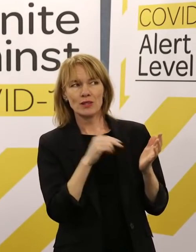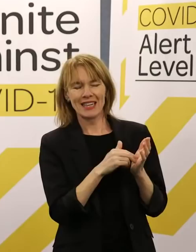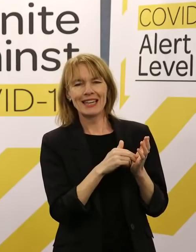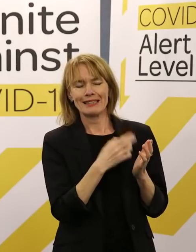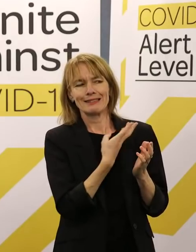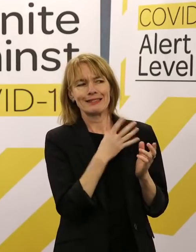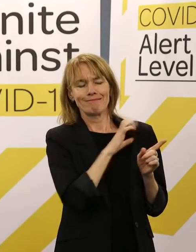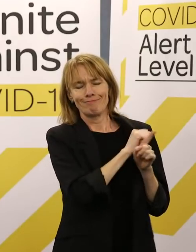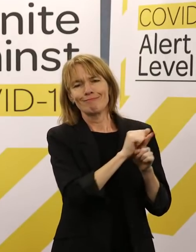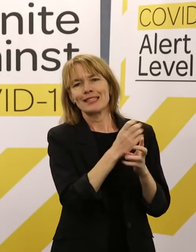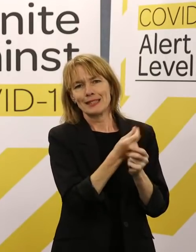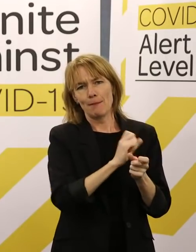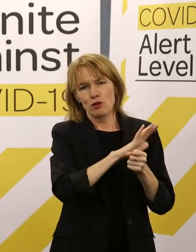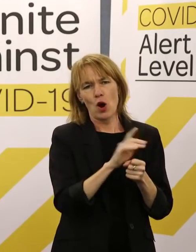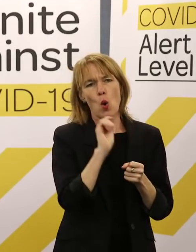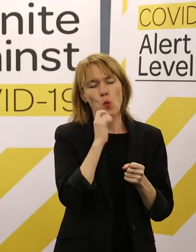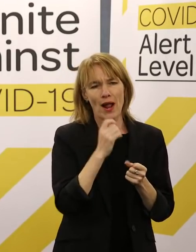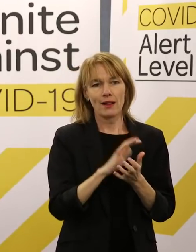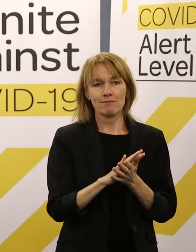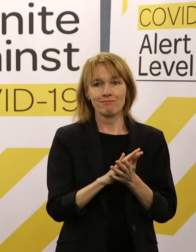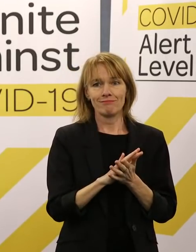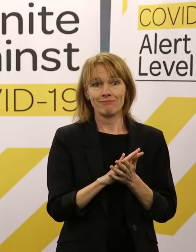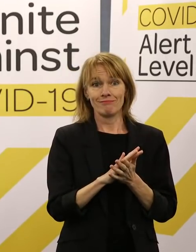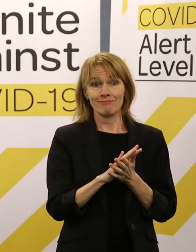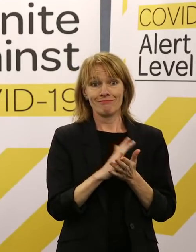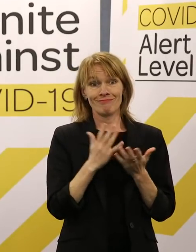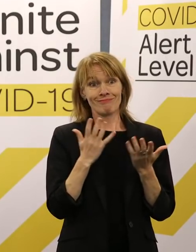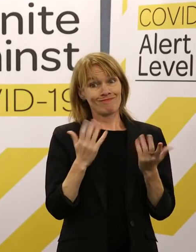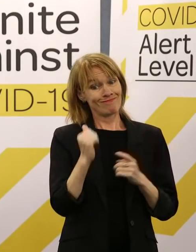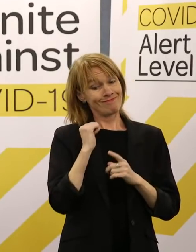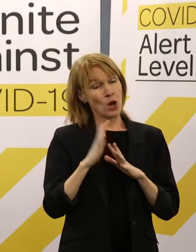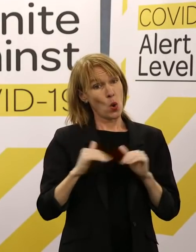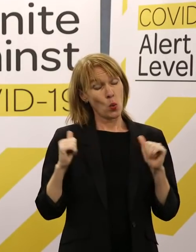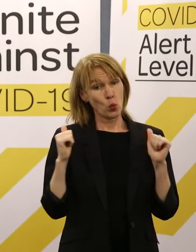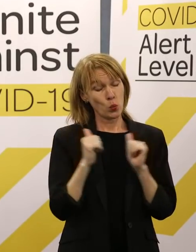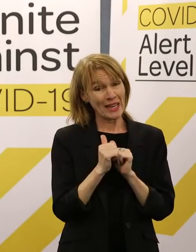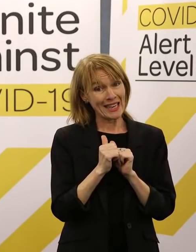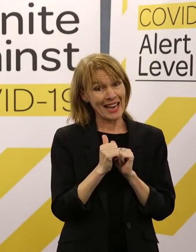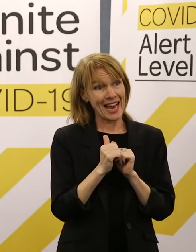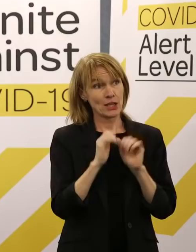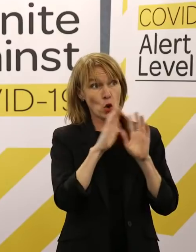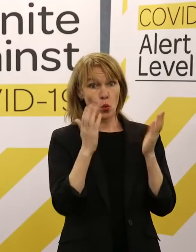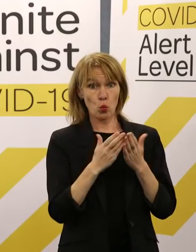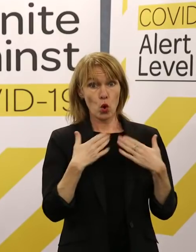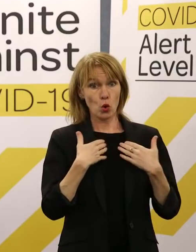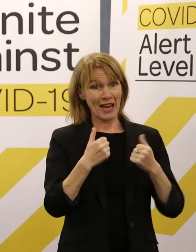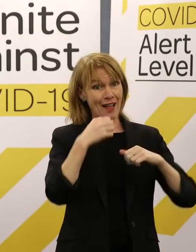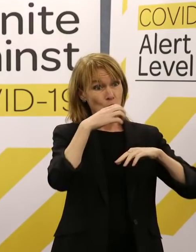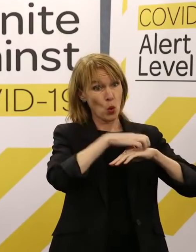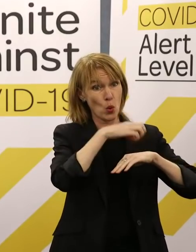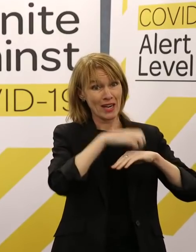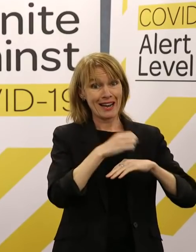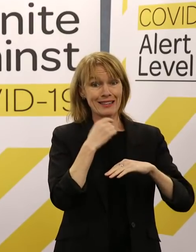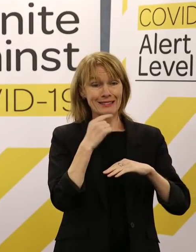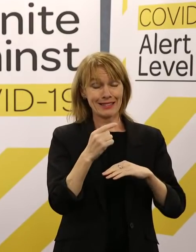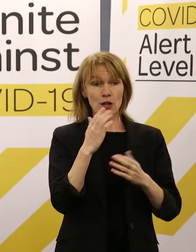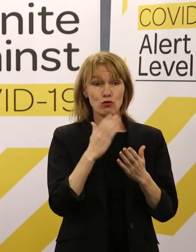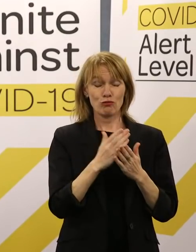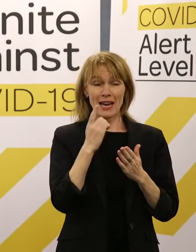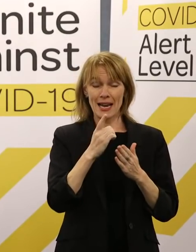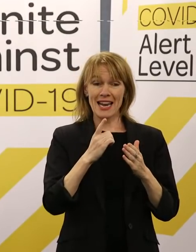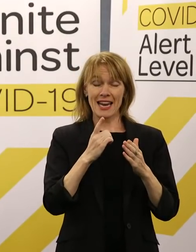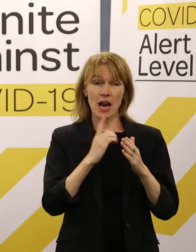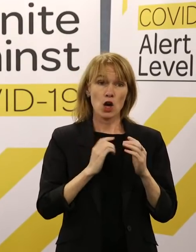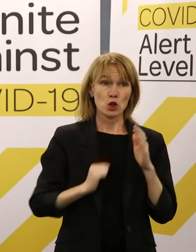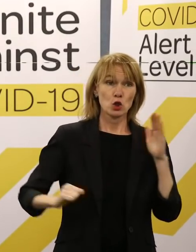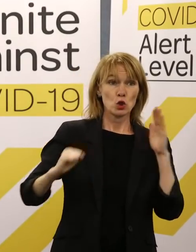This reality was reinforced in a weekend update from the World Health Organization, which noted a record number of cases in the preceding 24